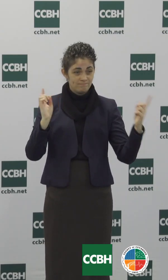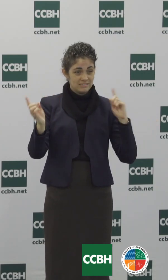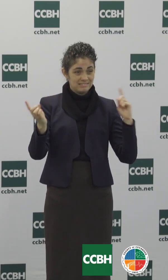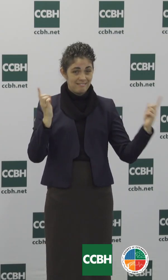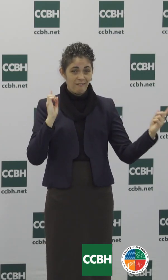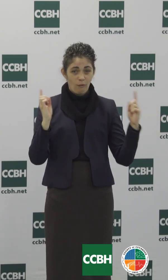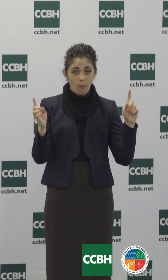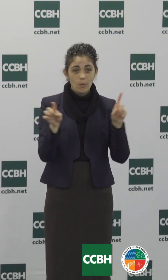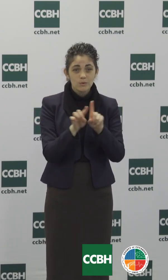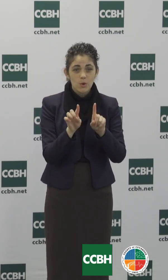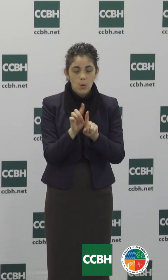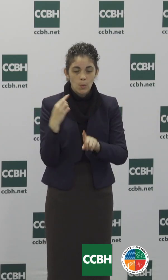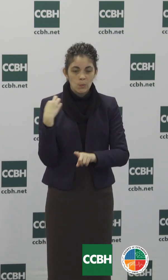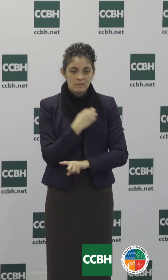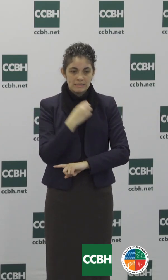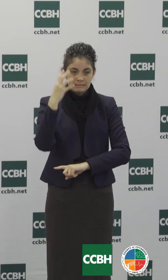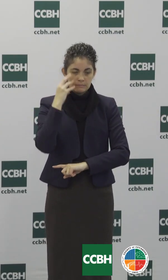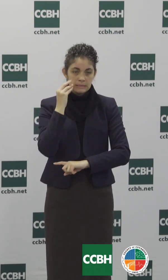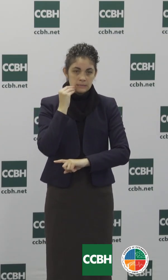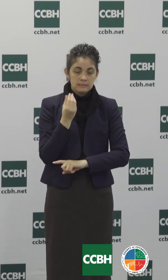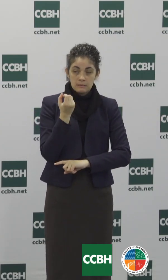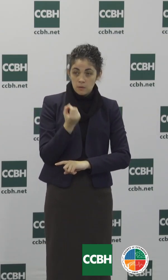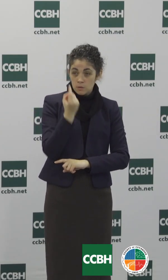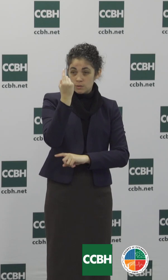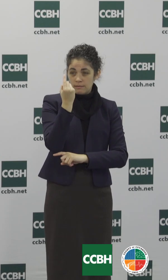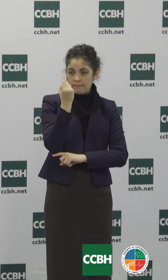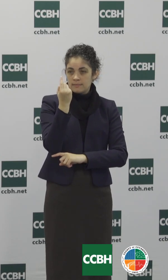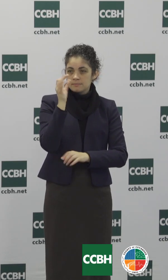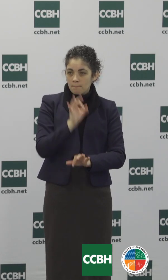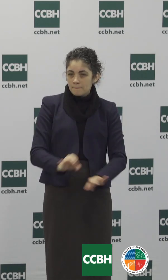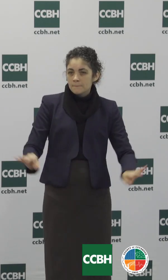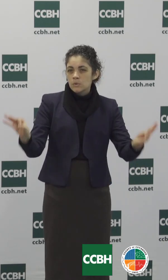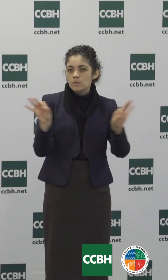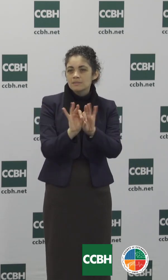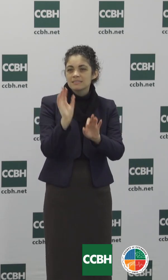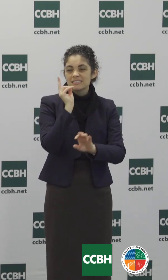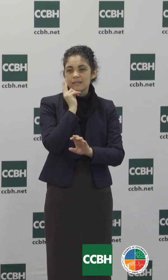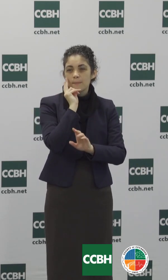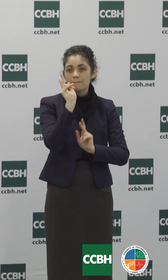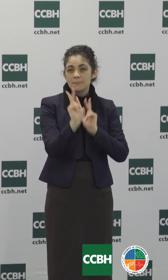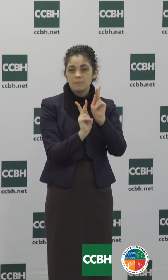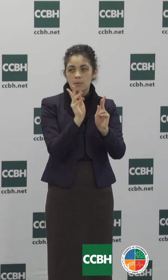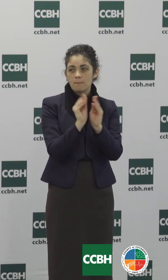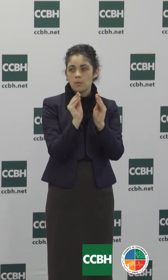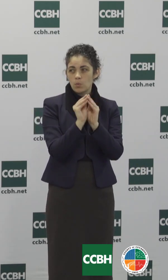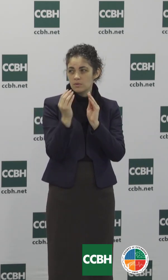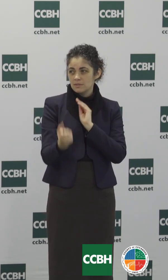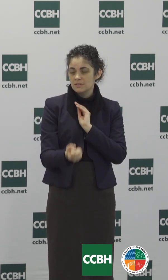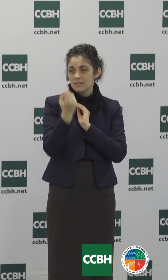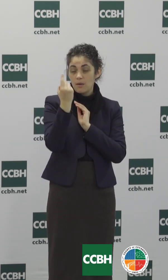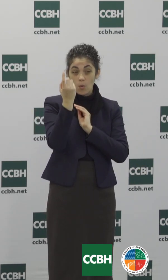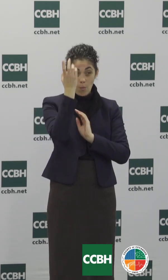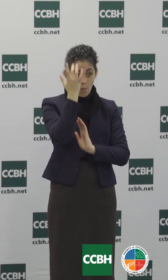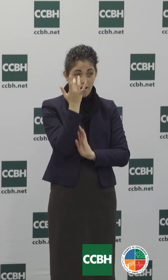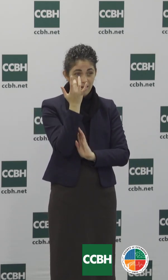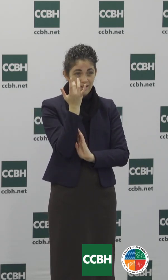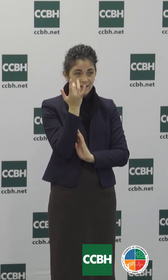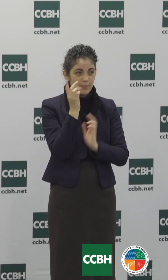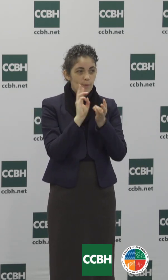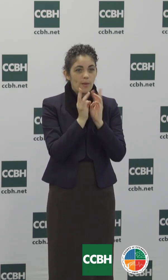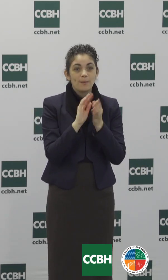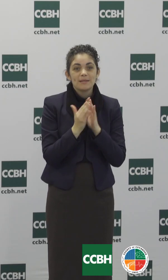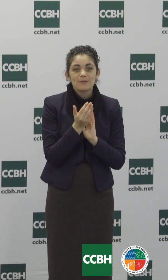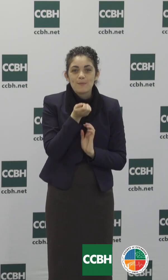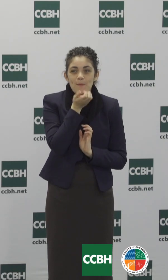physical distancing that we've all come to understand and see more and more people comply with. Just because the weather gets